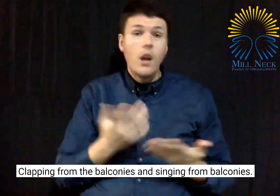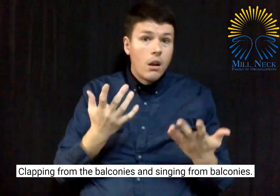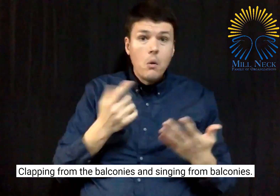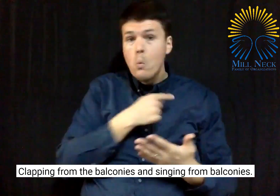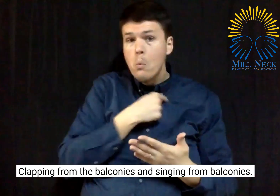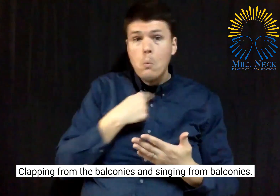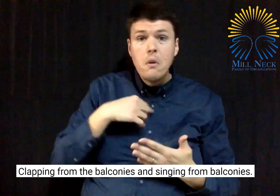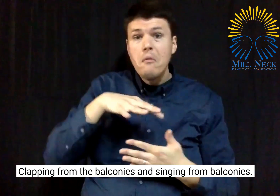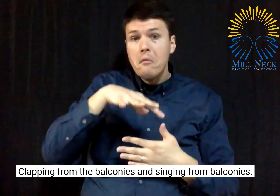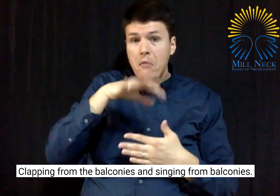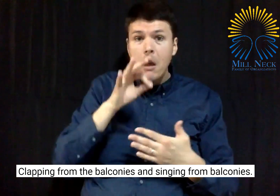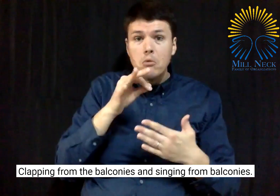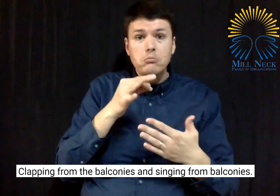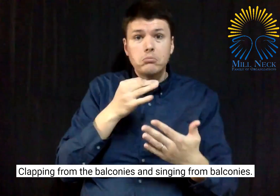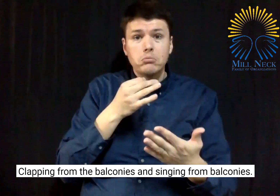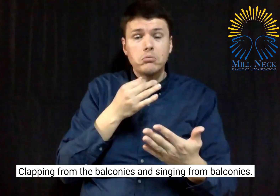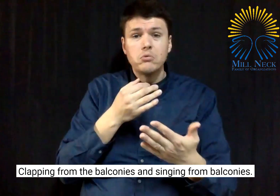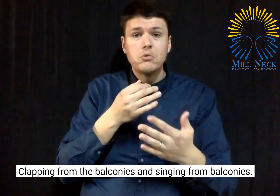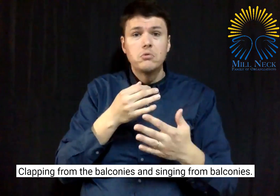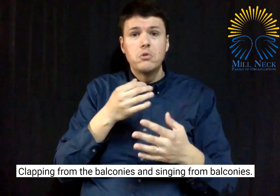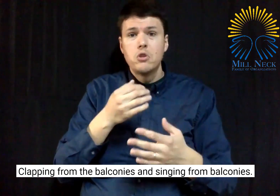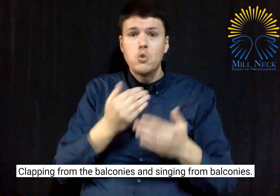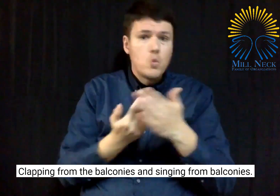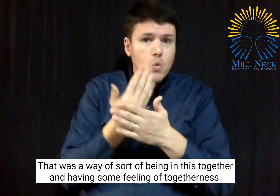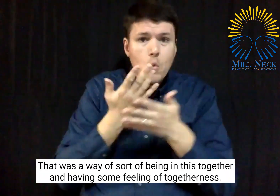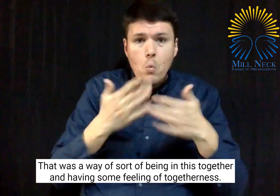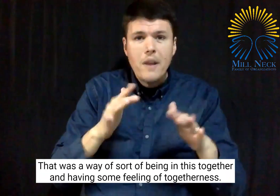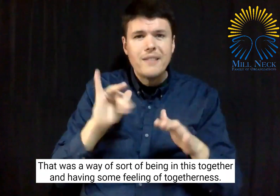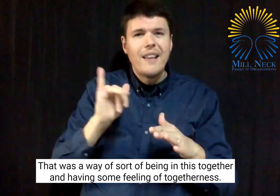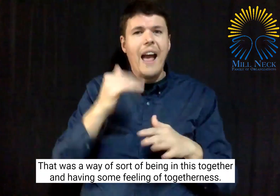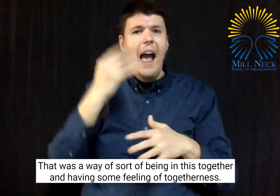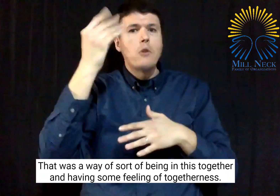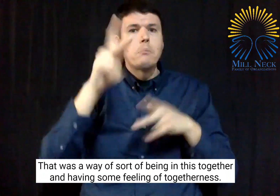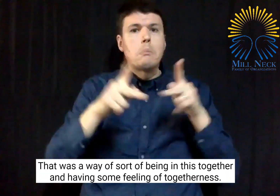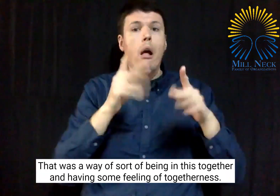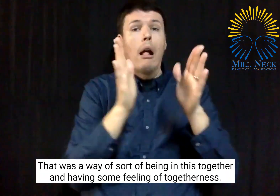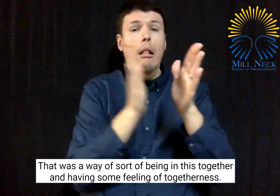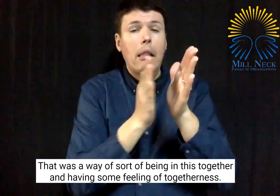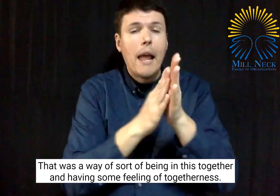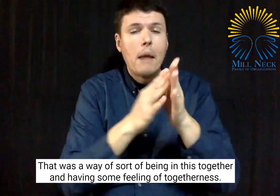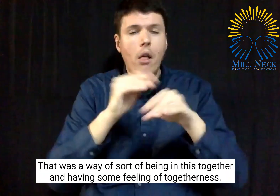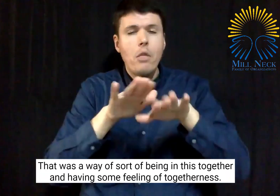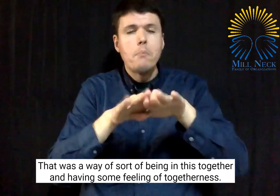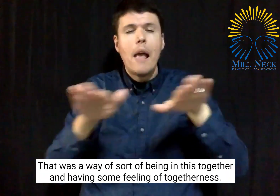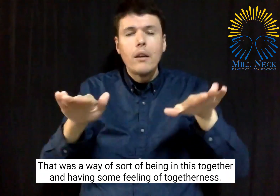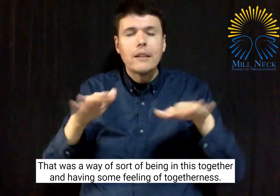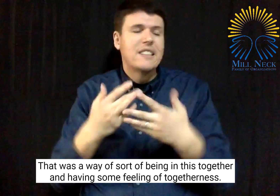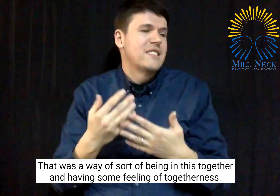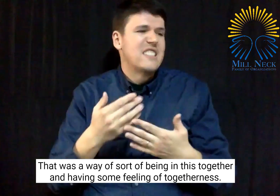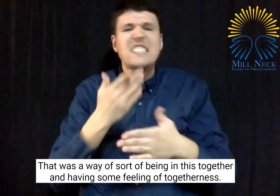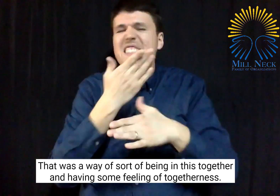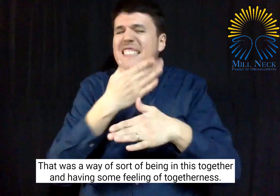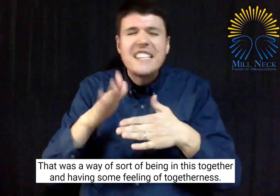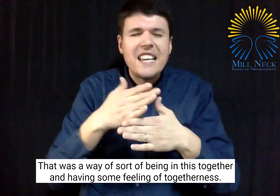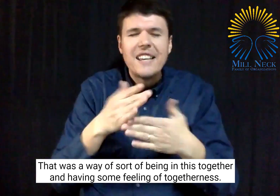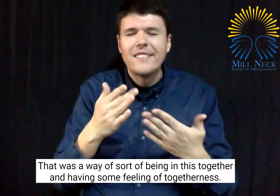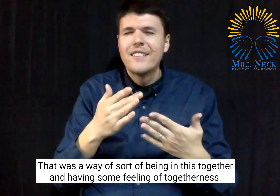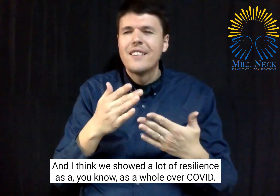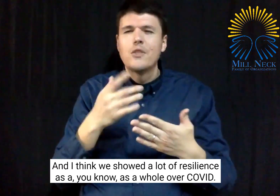Clapping from the balconies and singing from balconies. That was a way of like sort of being in this together and having some feeling of togetherness. And I